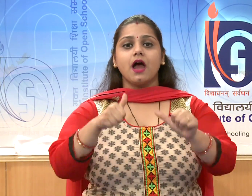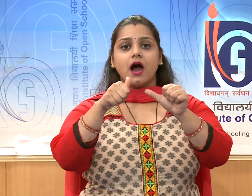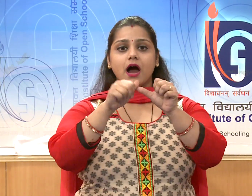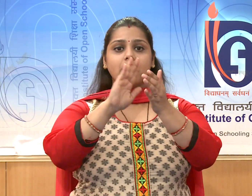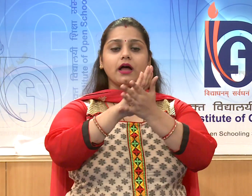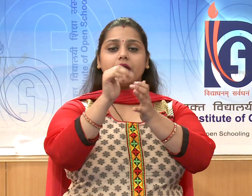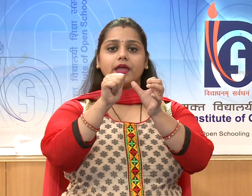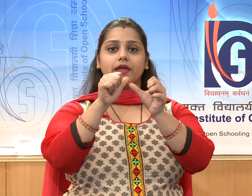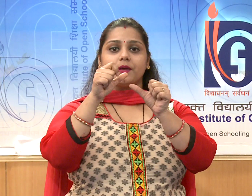Ahmedabad,